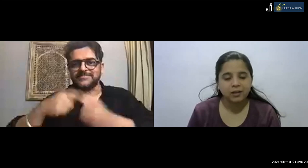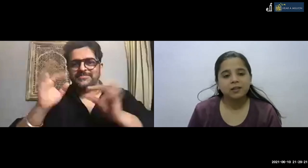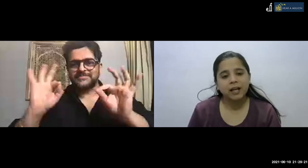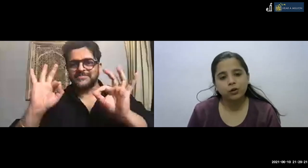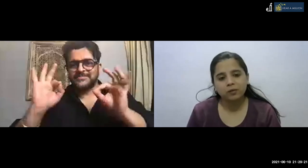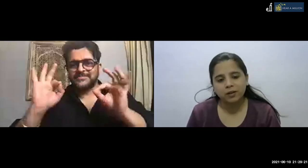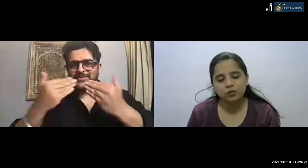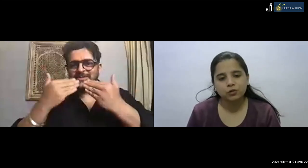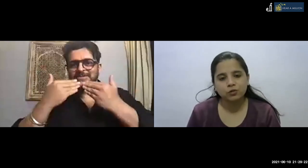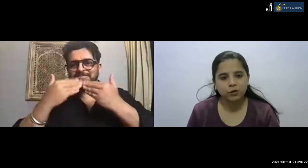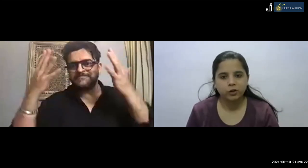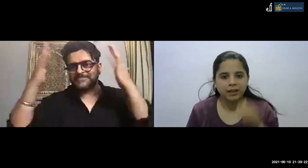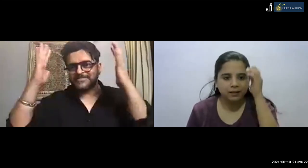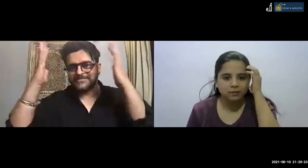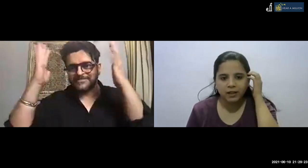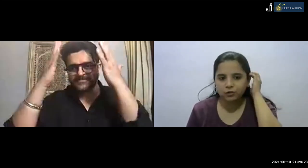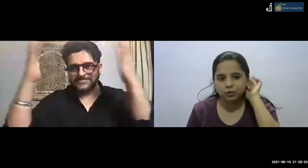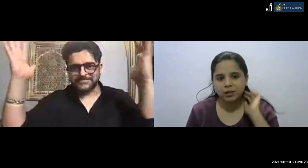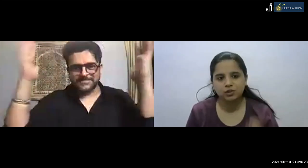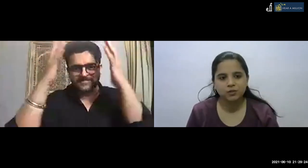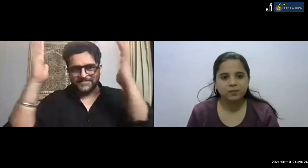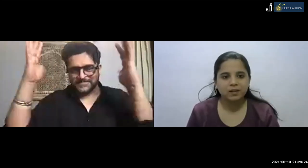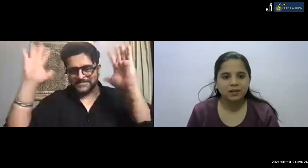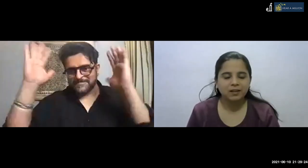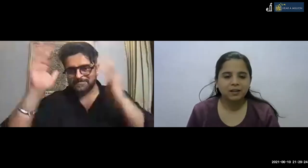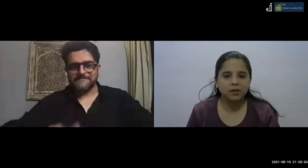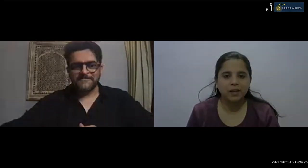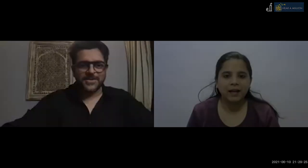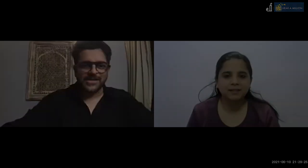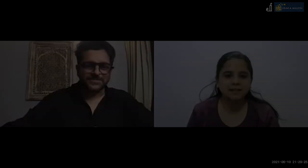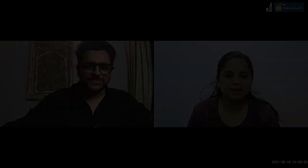again. Thank you everyone for joining in. Thank you so much. Waving hands.